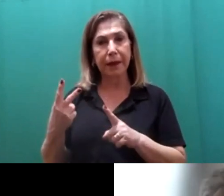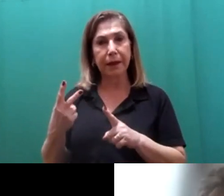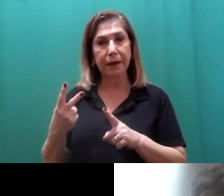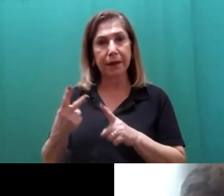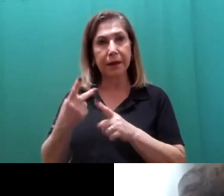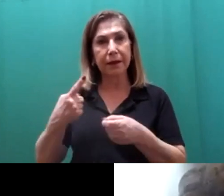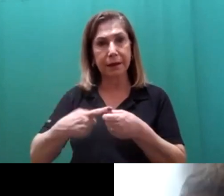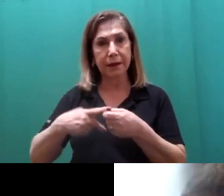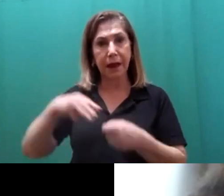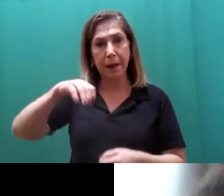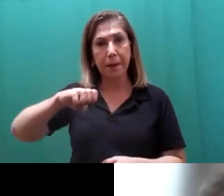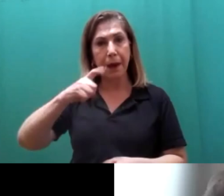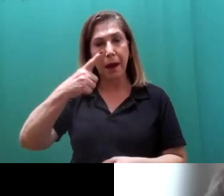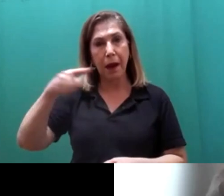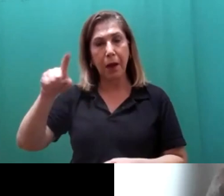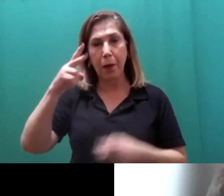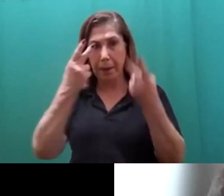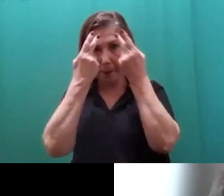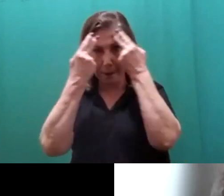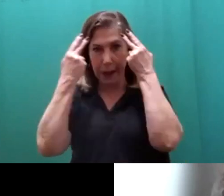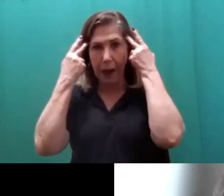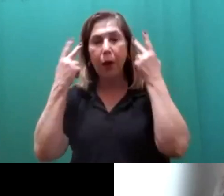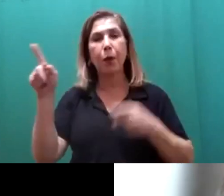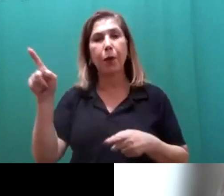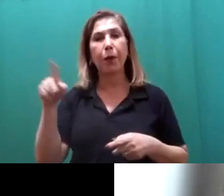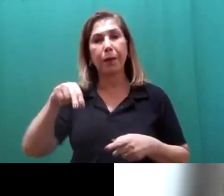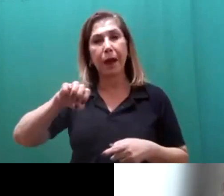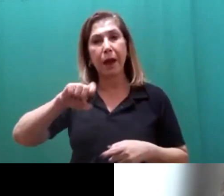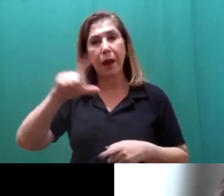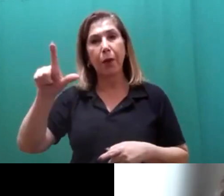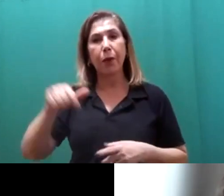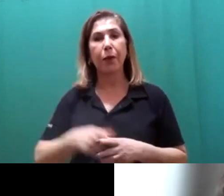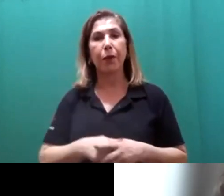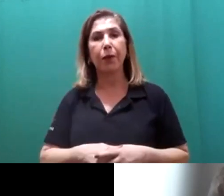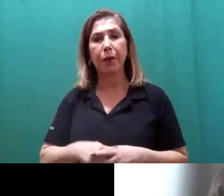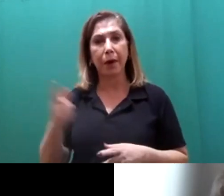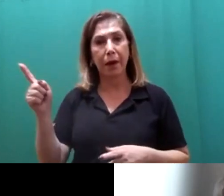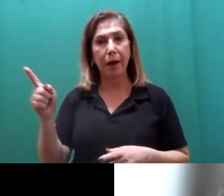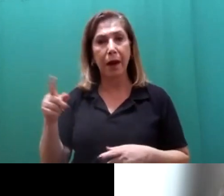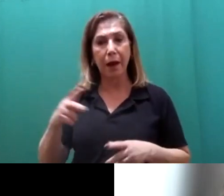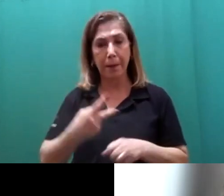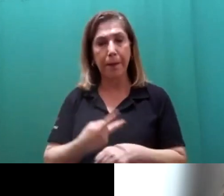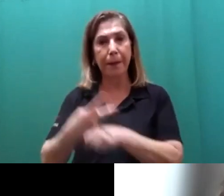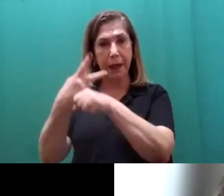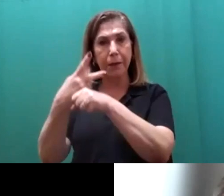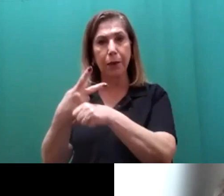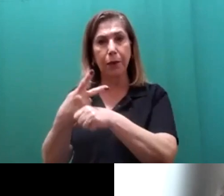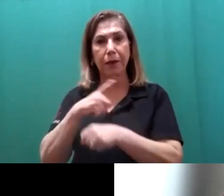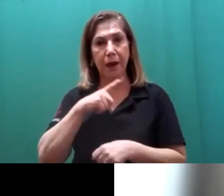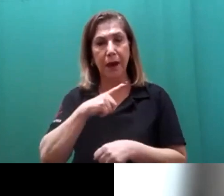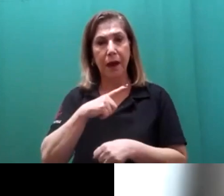the first Earthshot Prize from the Royal Foundation